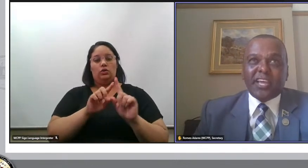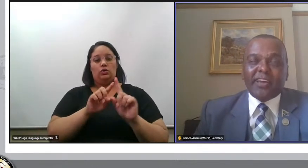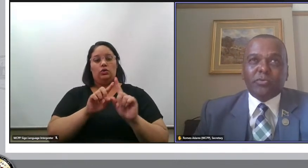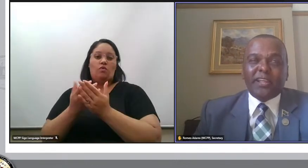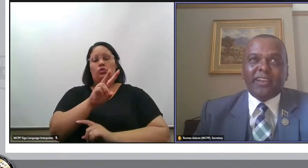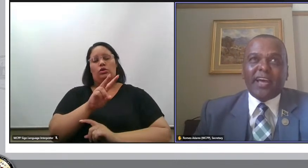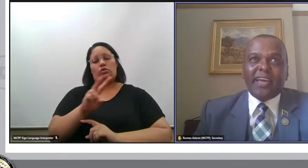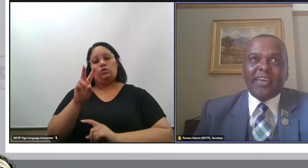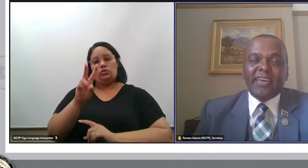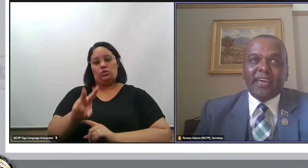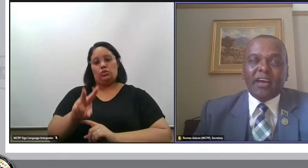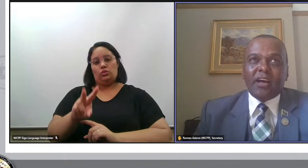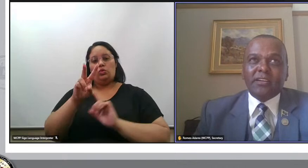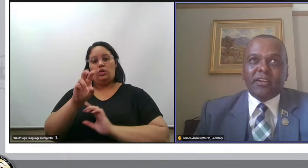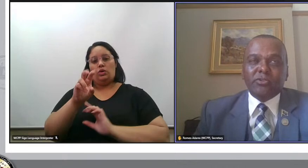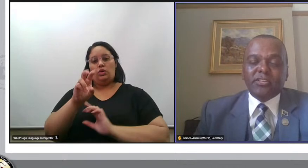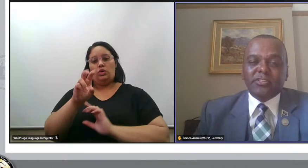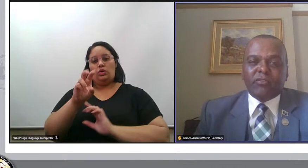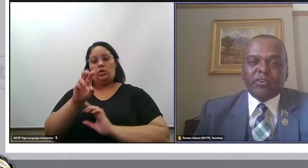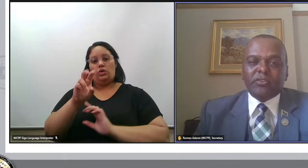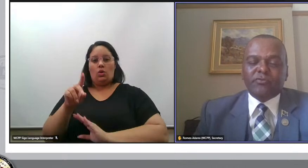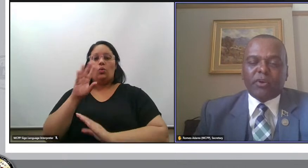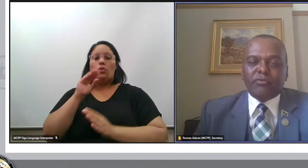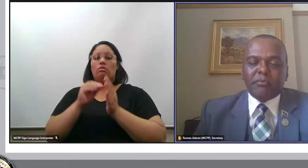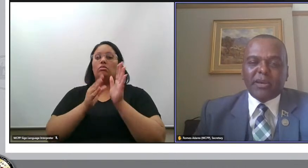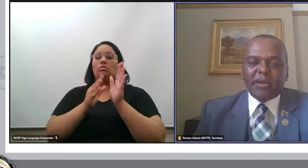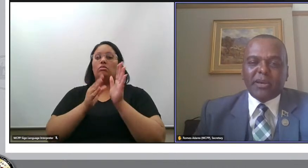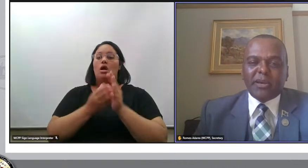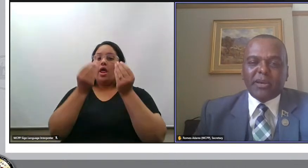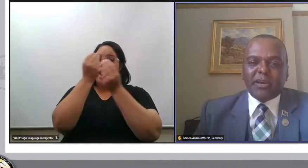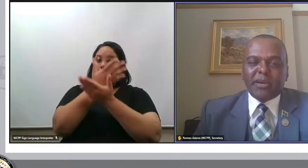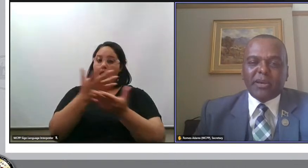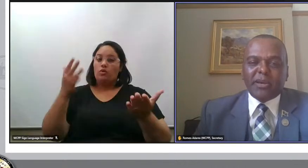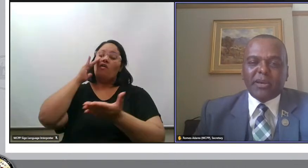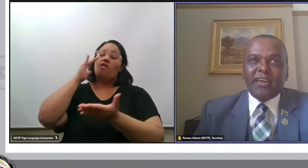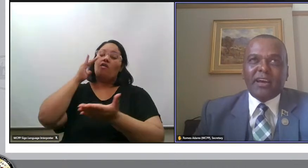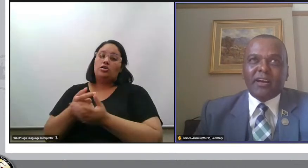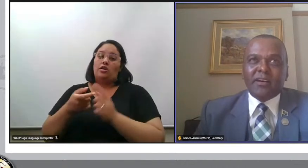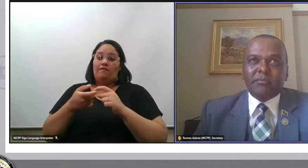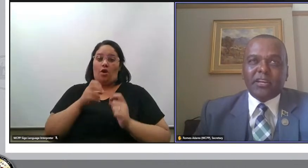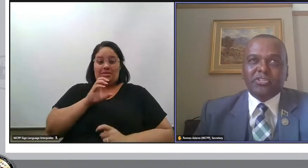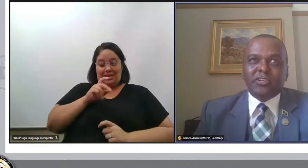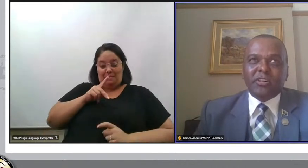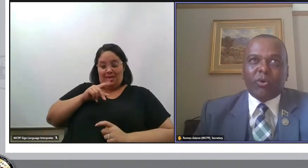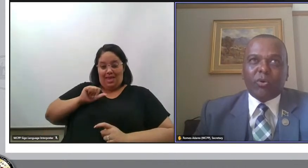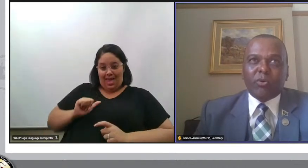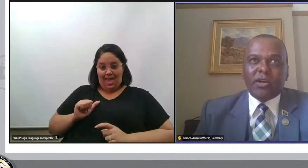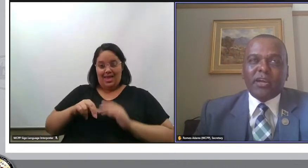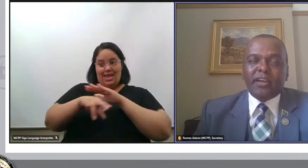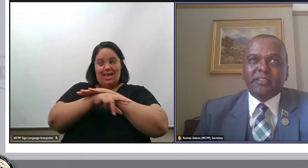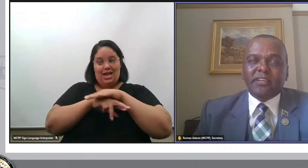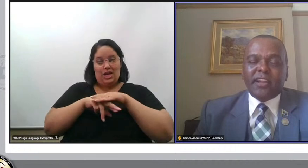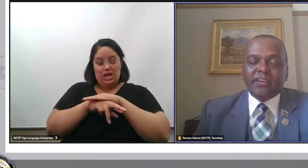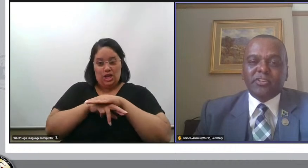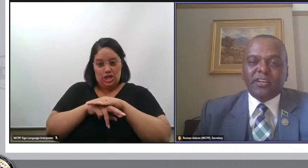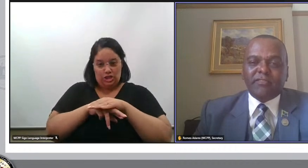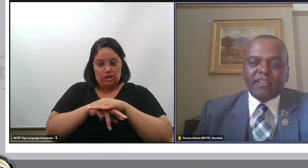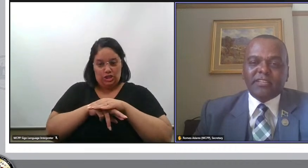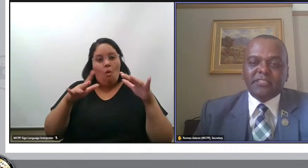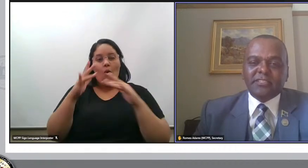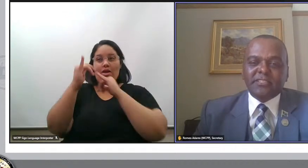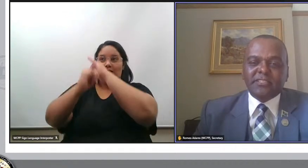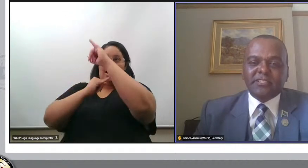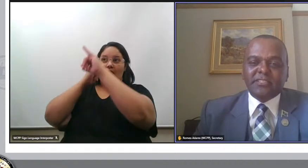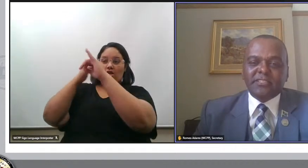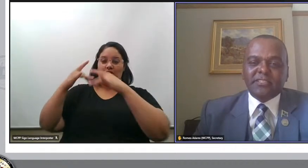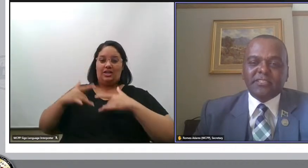2022-2023 looks at when a notice of confirmation of the CPA regional or international